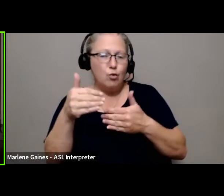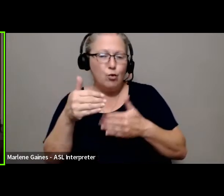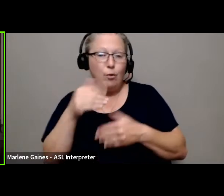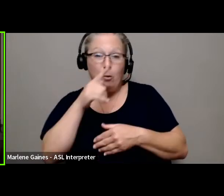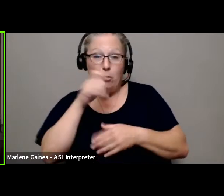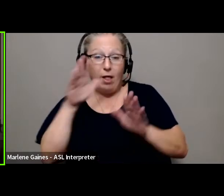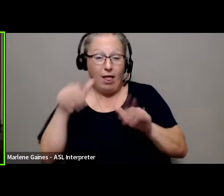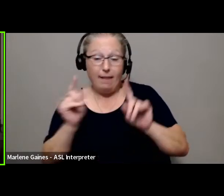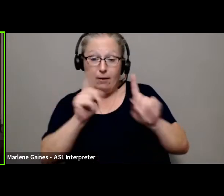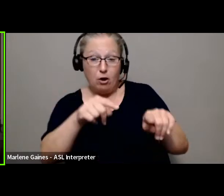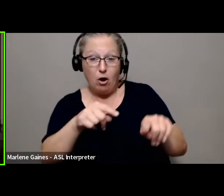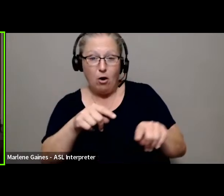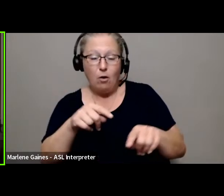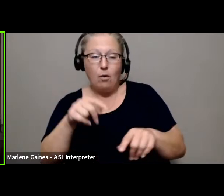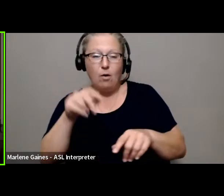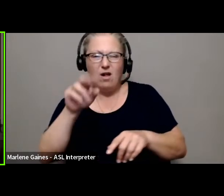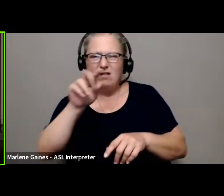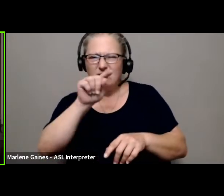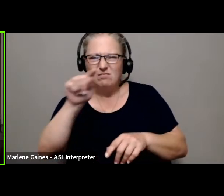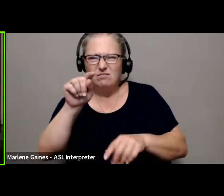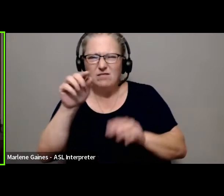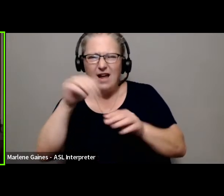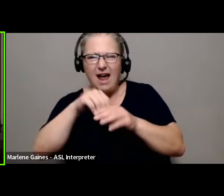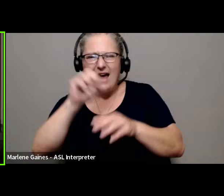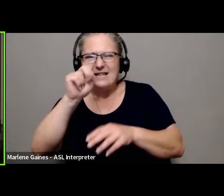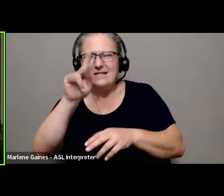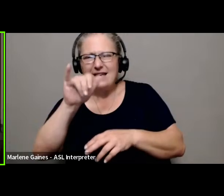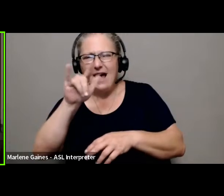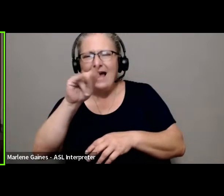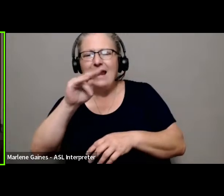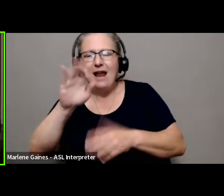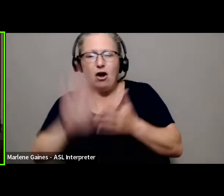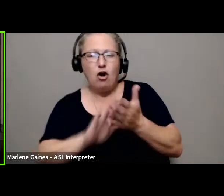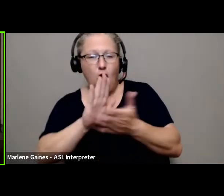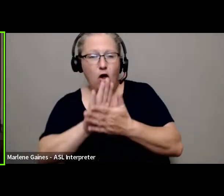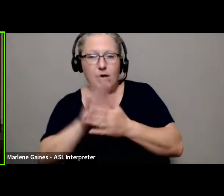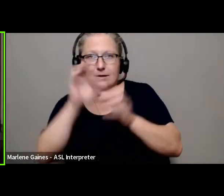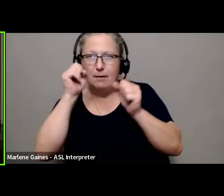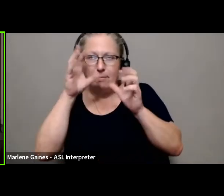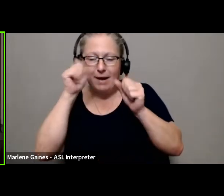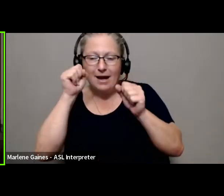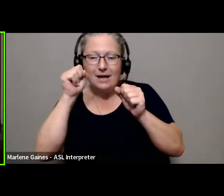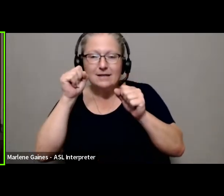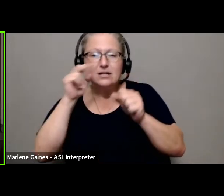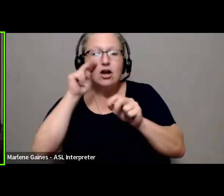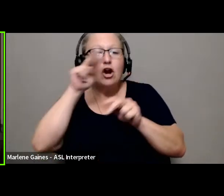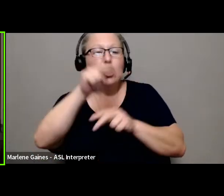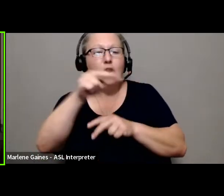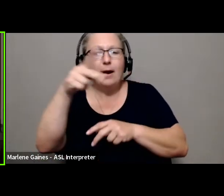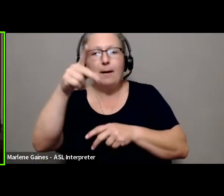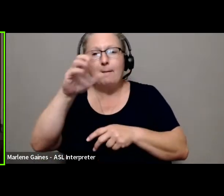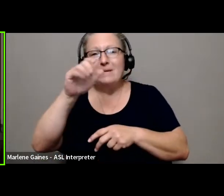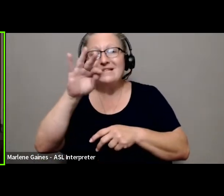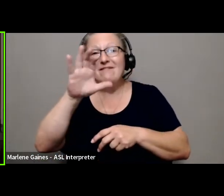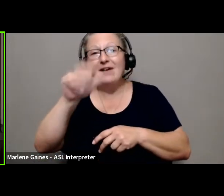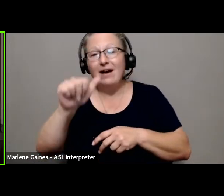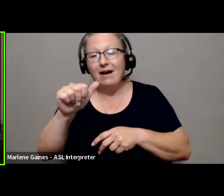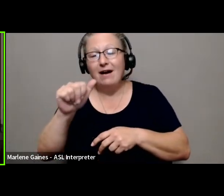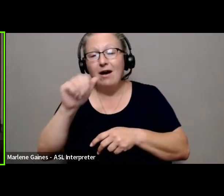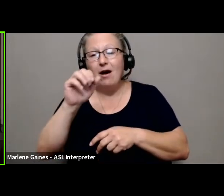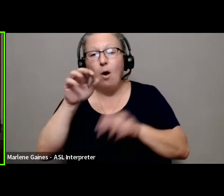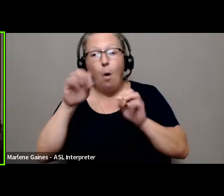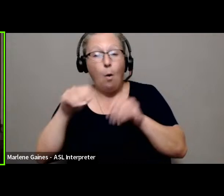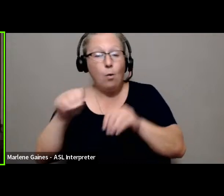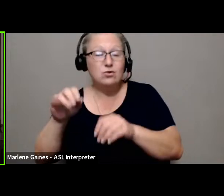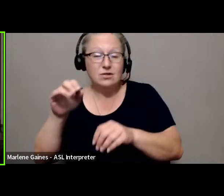you who haven't been there, the Verlon room at Skyline College is amazing. It overlooks the Pacifica Ocean right there. And a